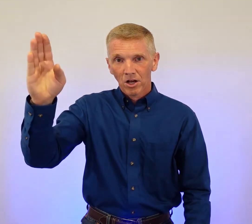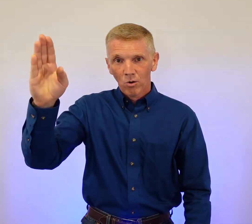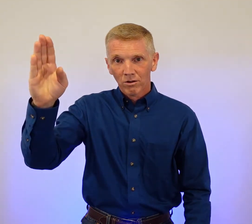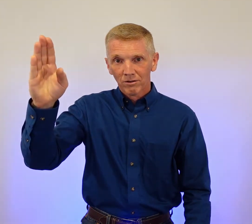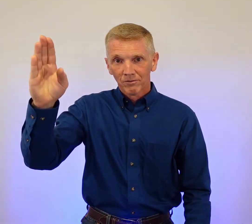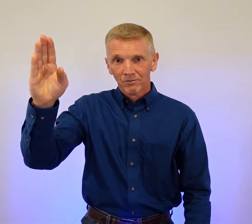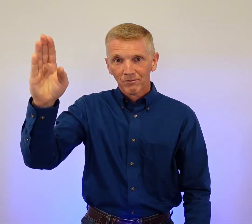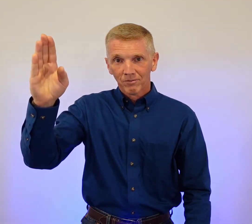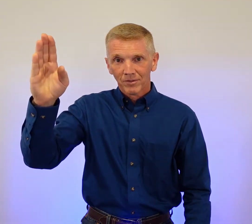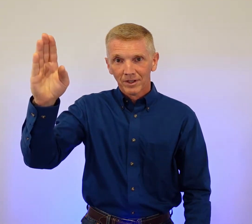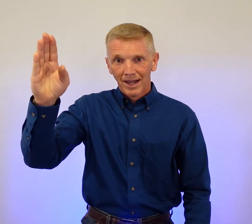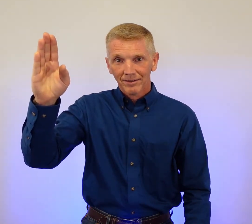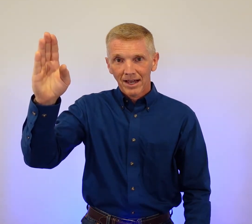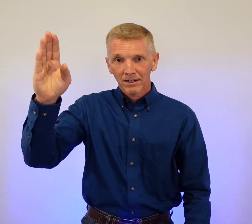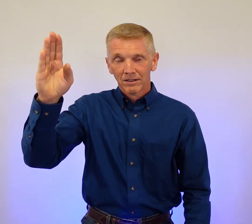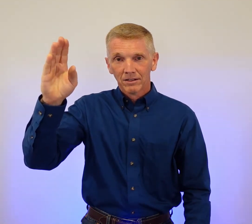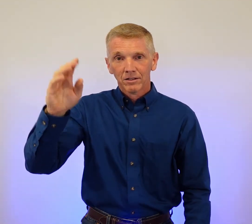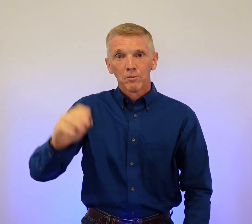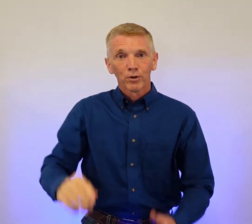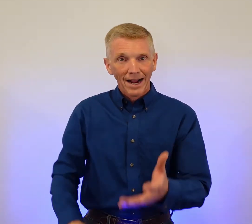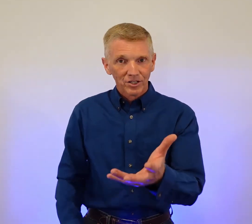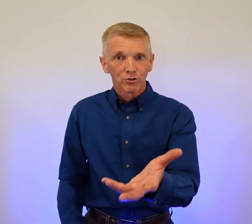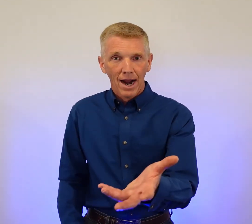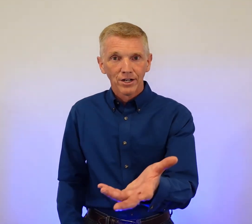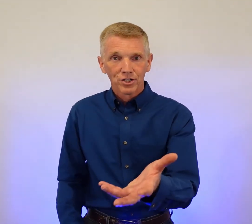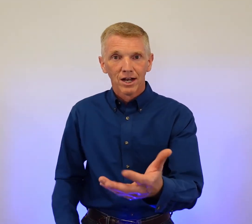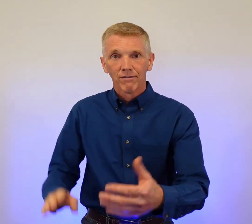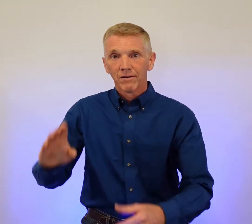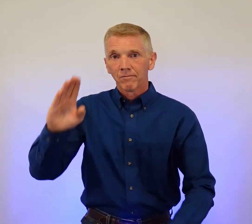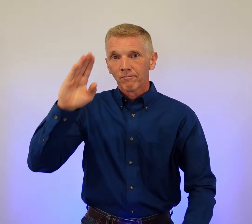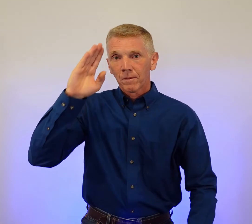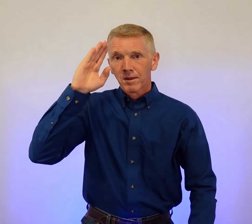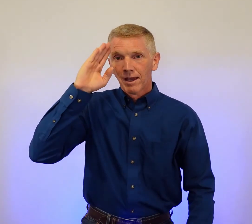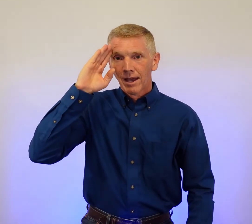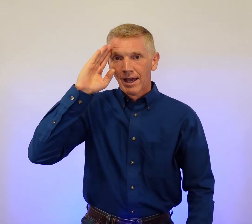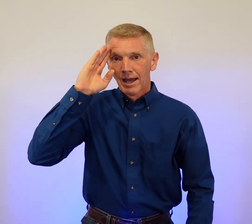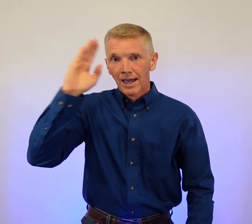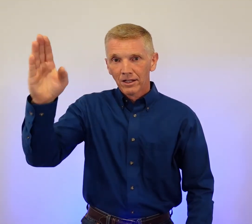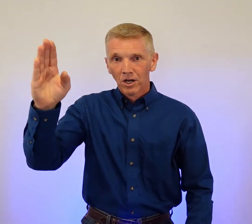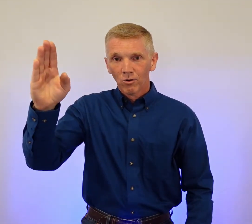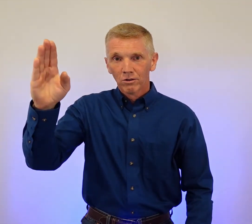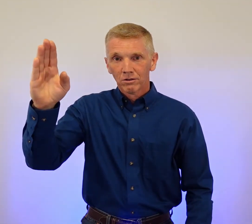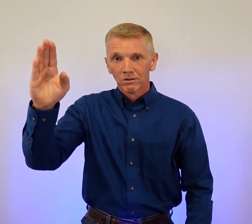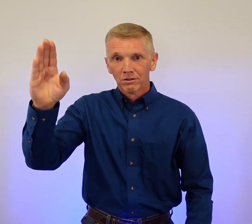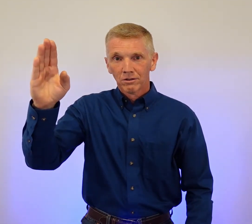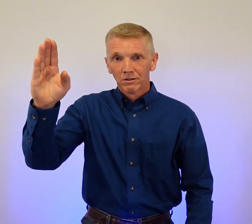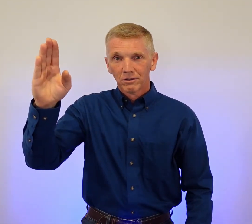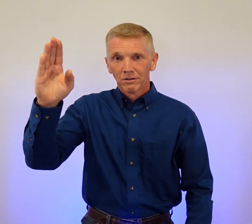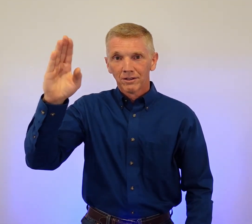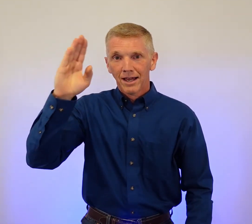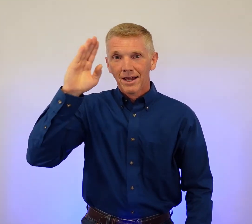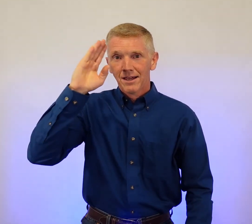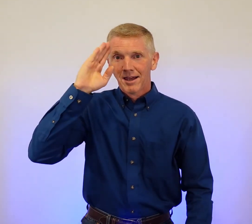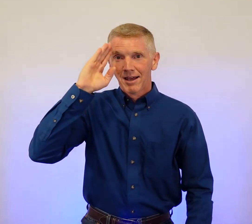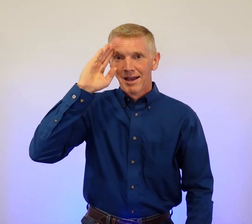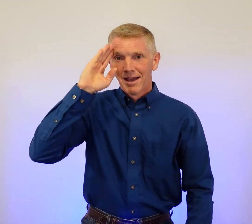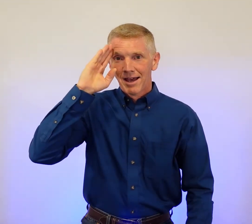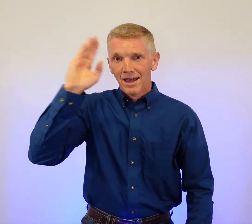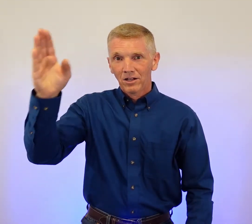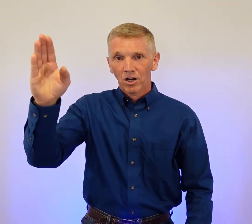Hello. Got that? Practice. Try it yourself. Hello. Okay?